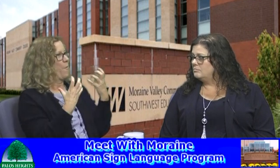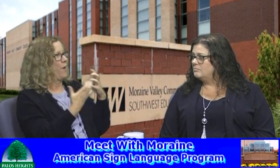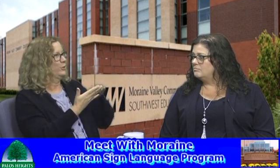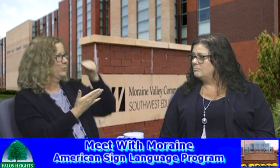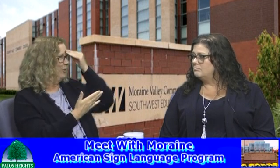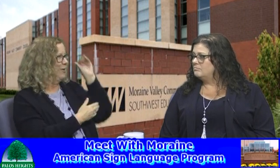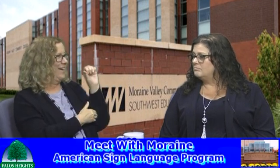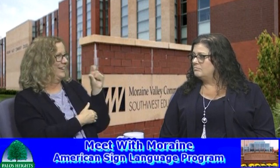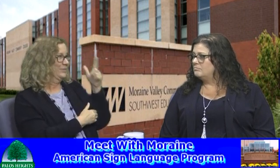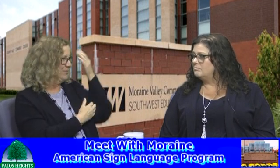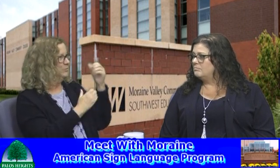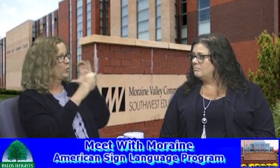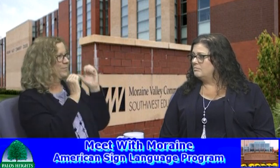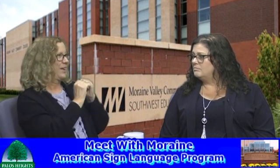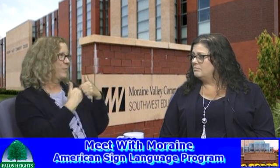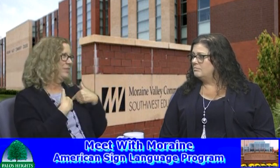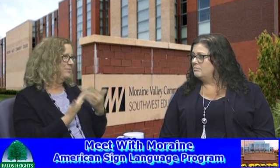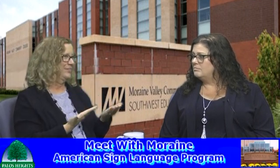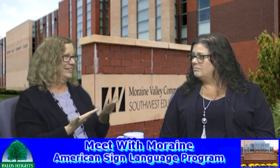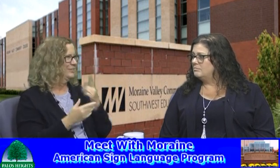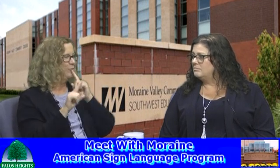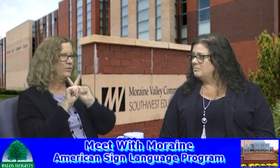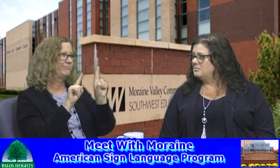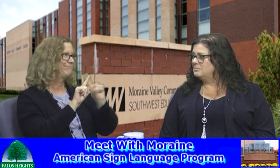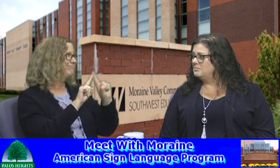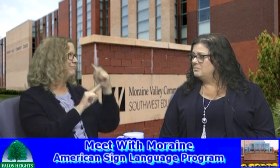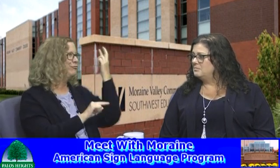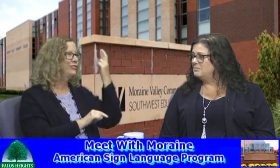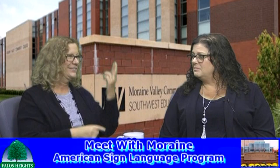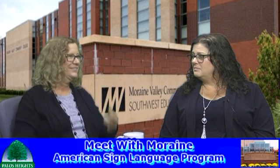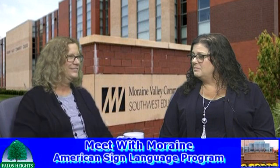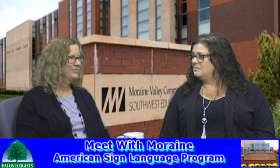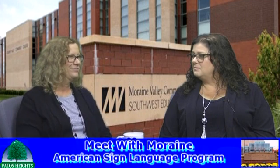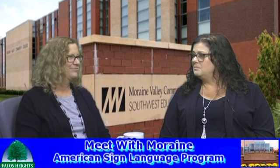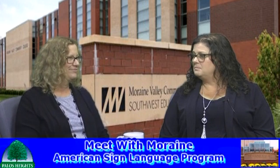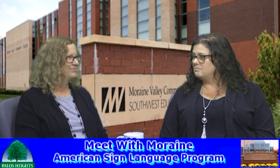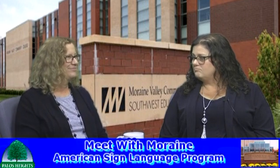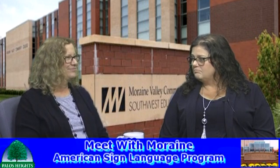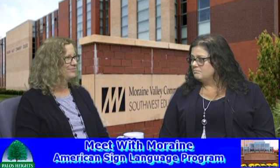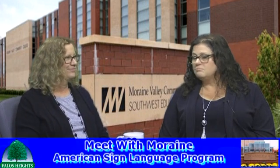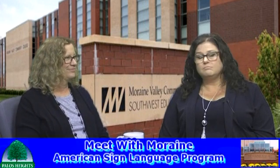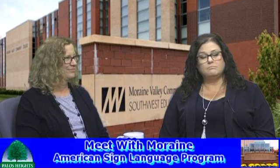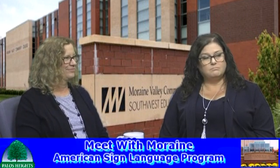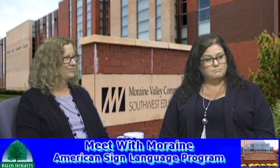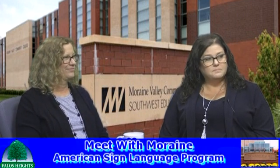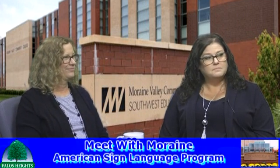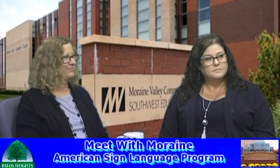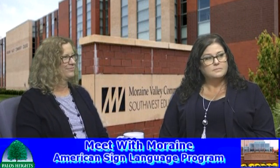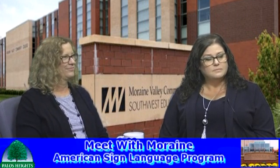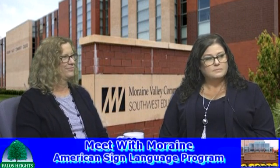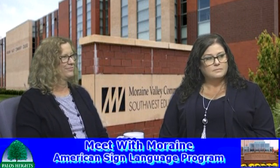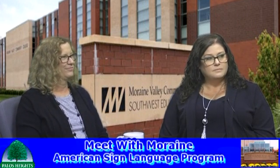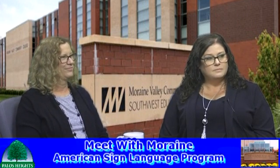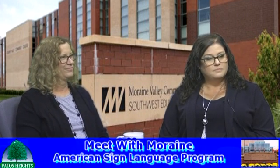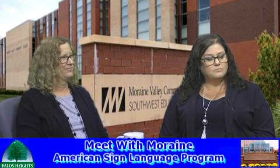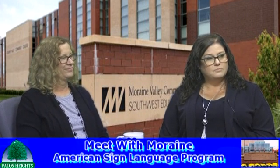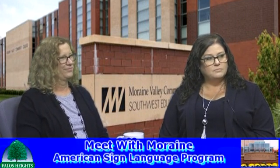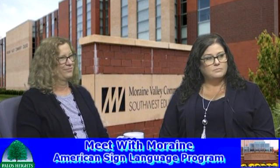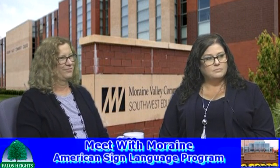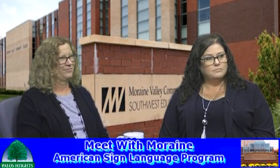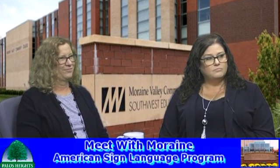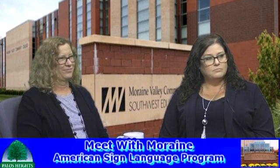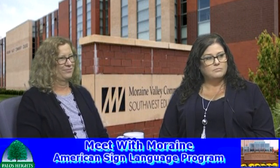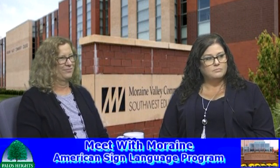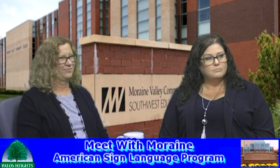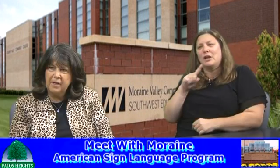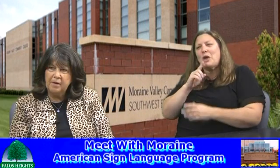her boyfriend wants to learn American Sign Language so he can communicate with me. Nice. So again, you'll see a host of different reasons. Yeah, that there's